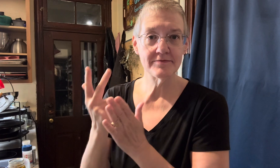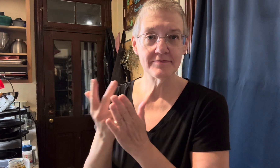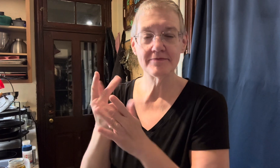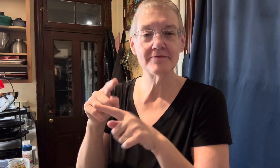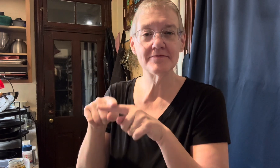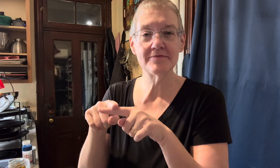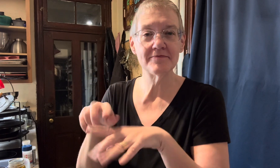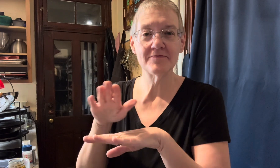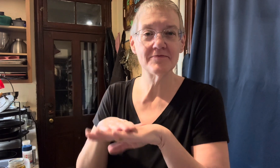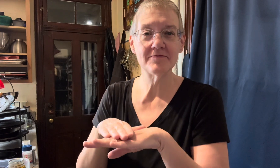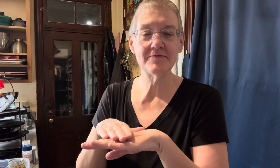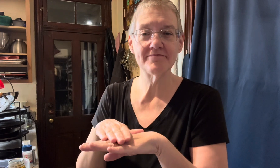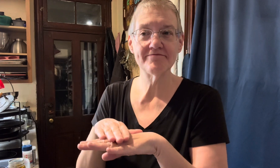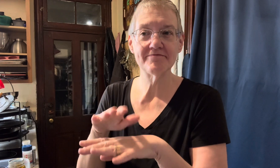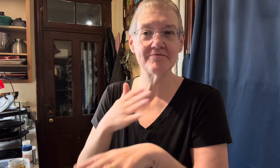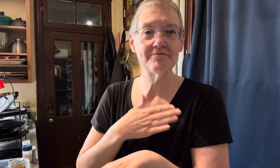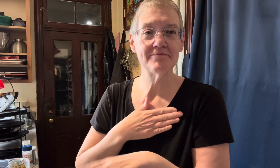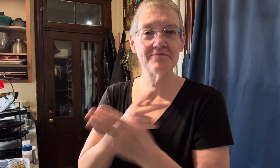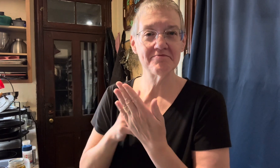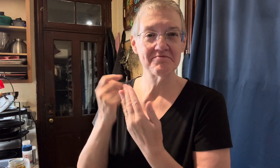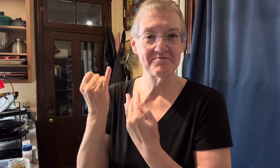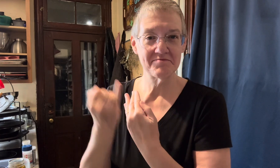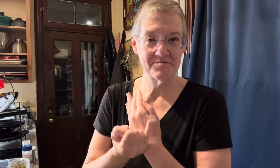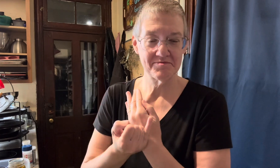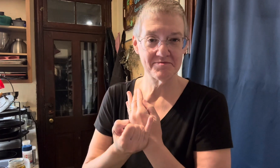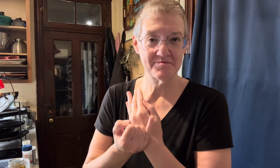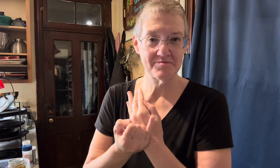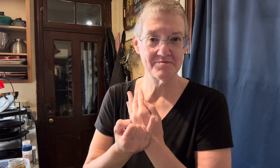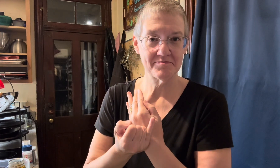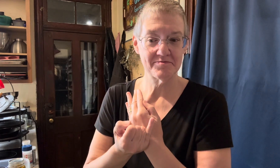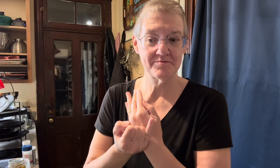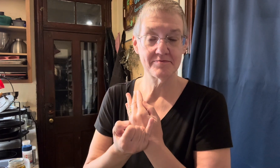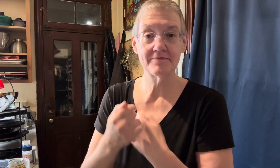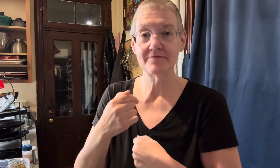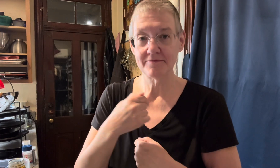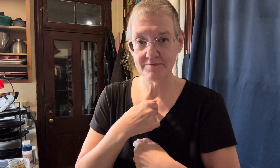hour, 2 or 3, depending on what my project is. That's the easiest right now.